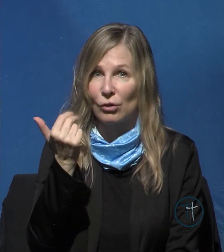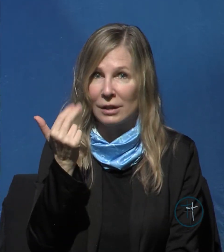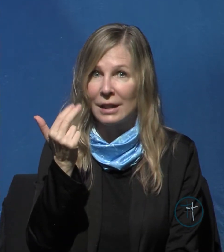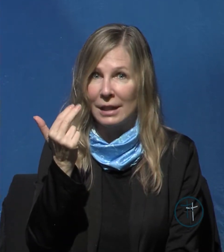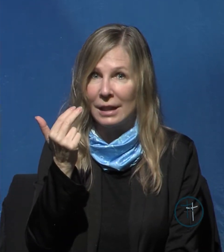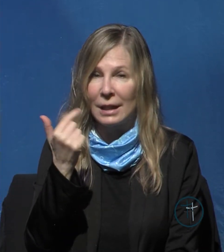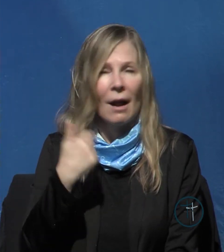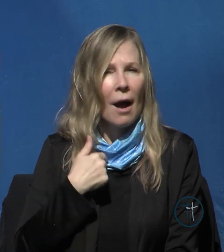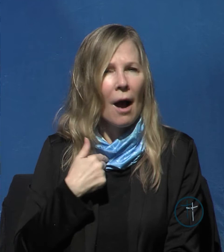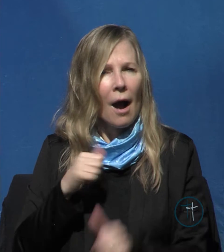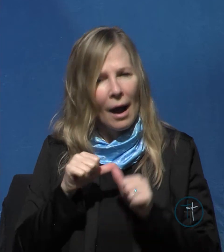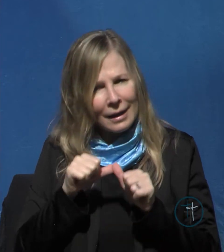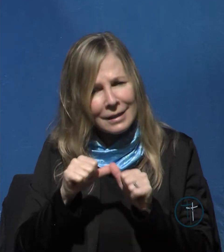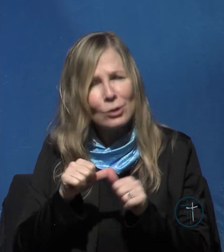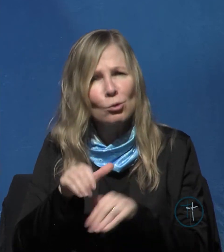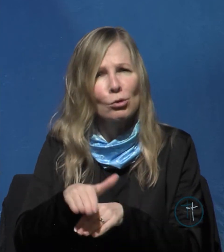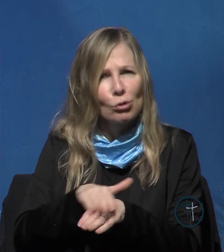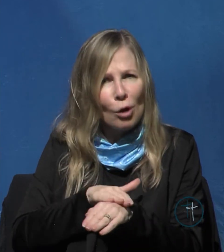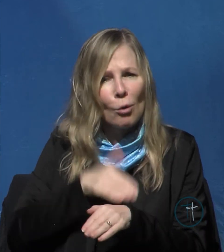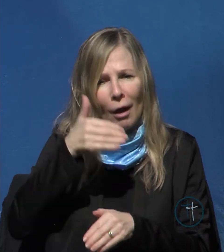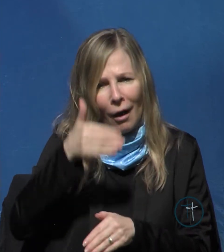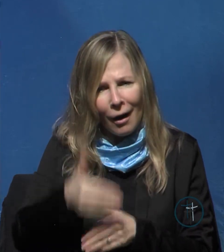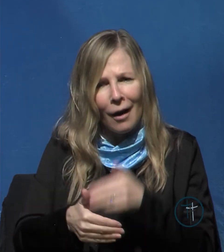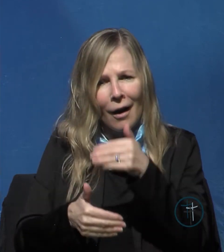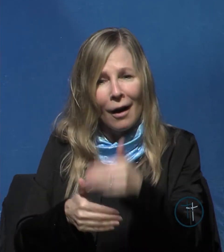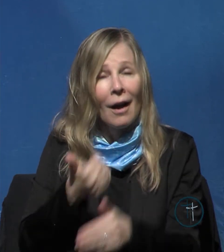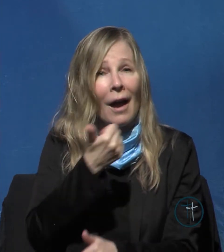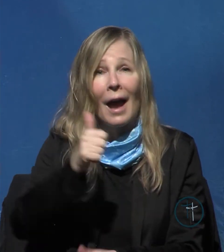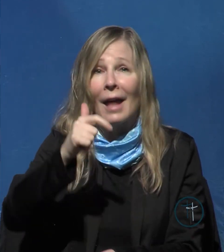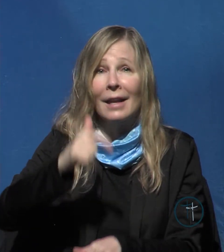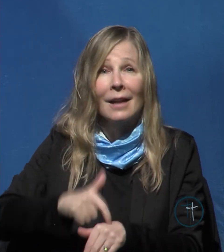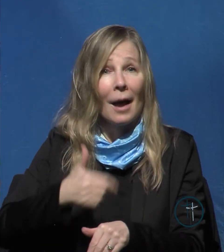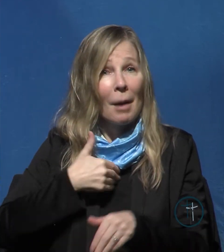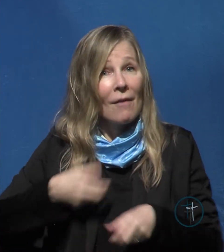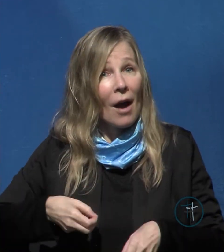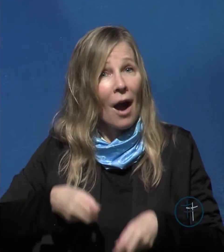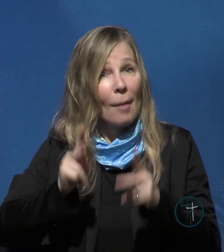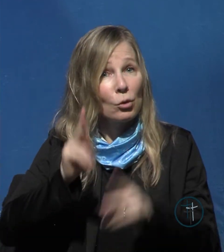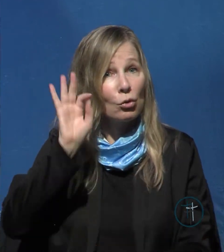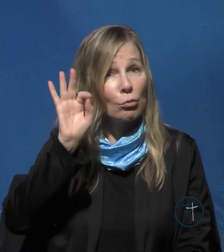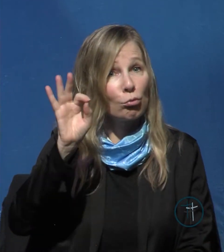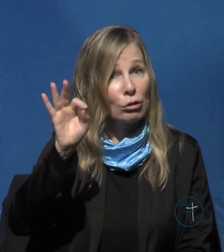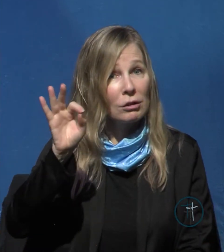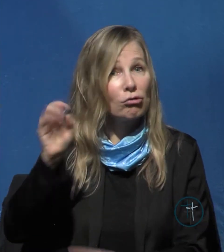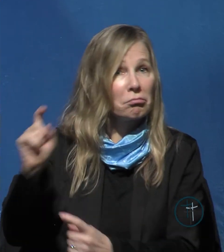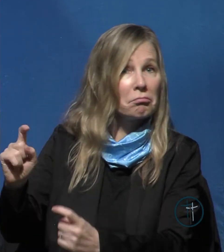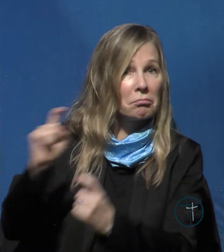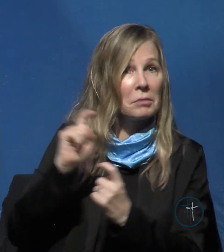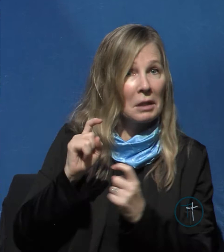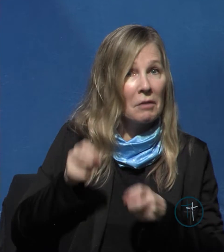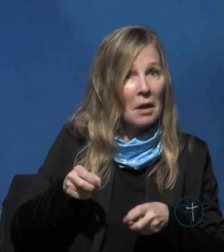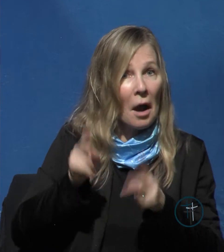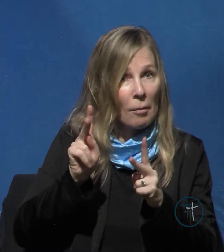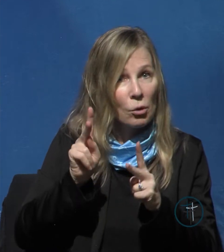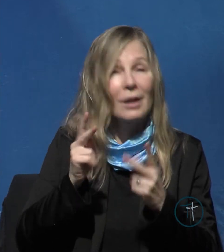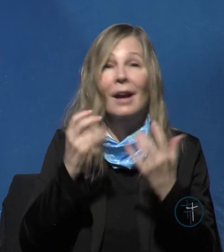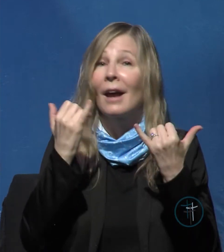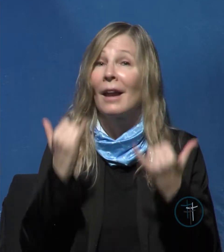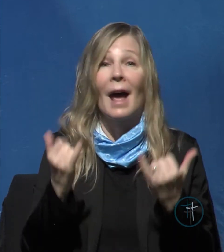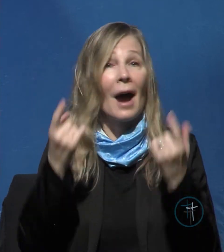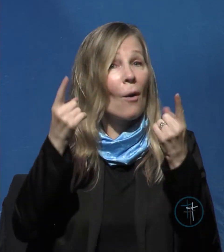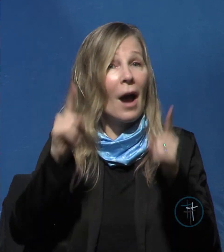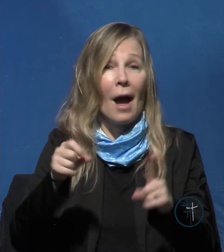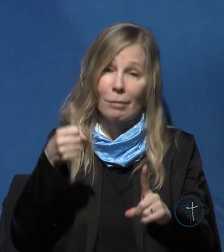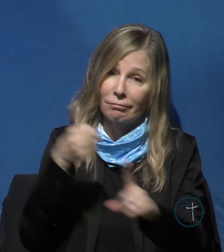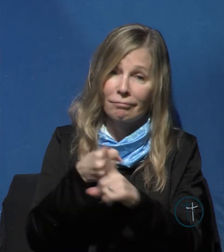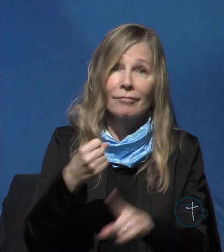Because as I continue slowly, as I have opportunity to preach, working my way through Hebrews, I'm in Hebrews chapter 13, verse 1. When I